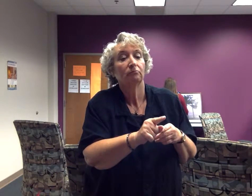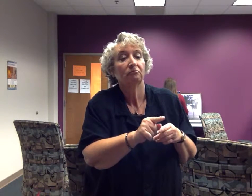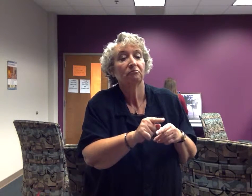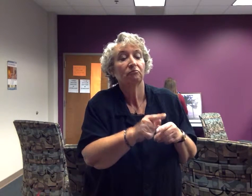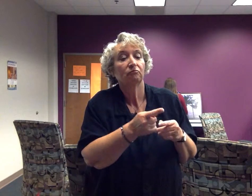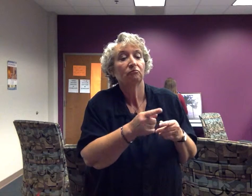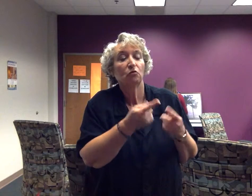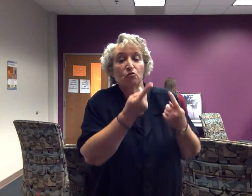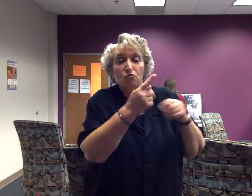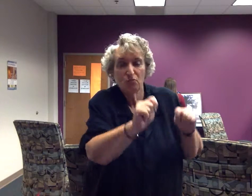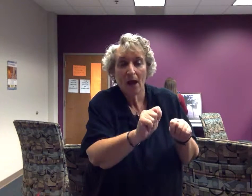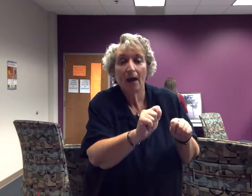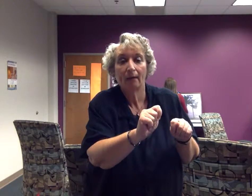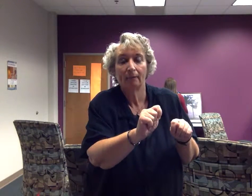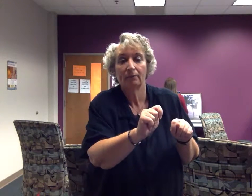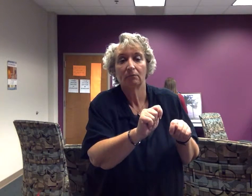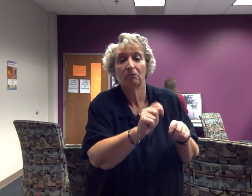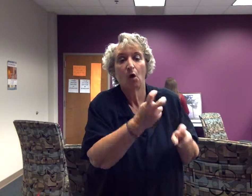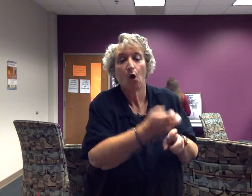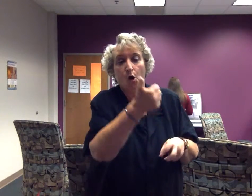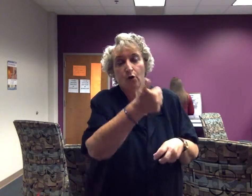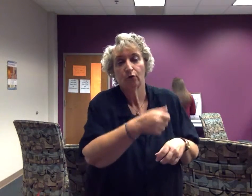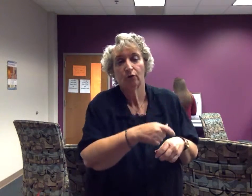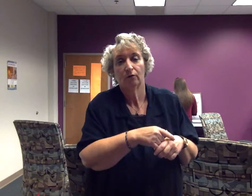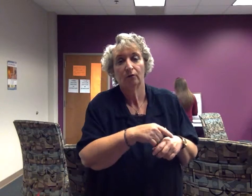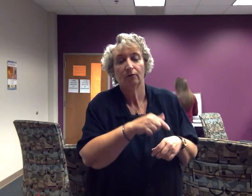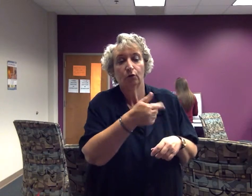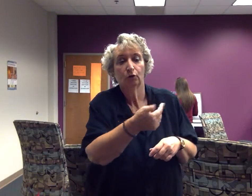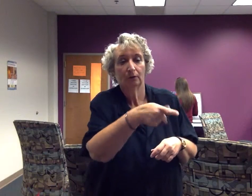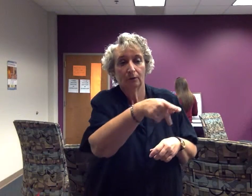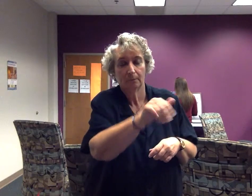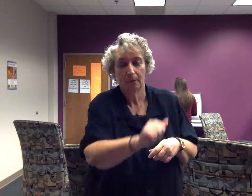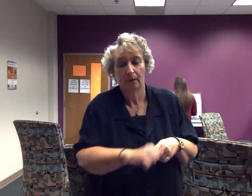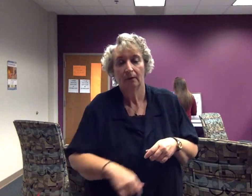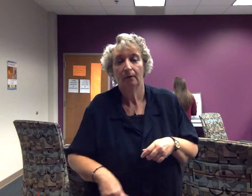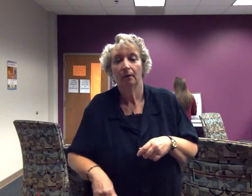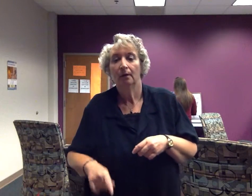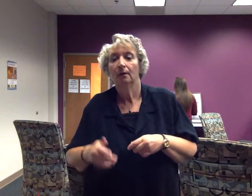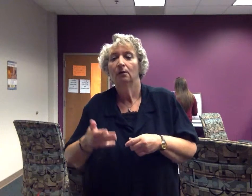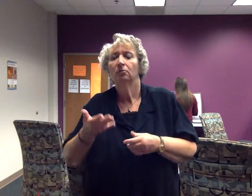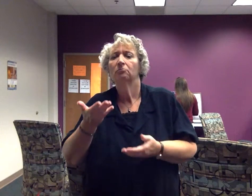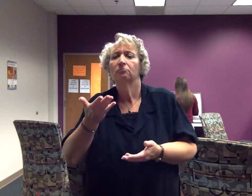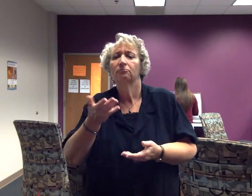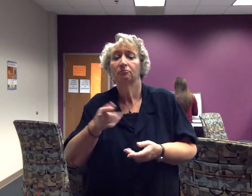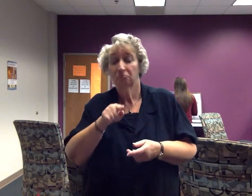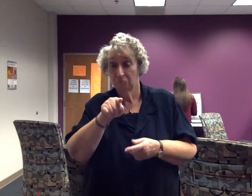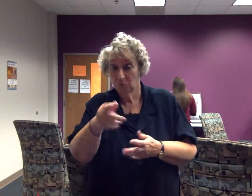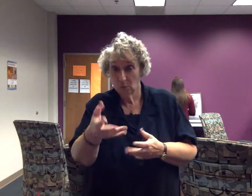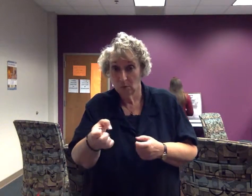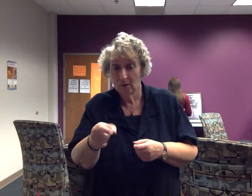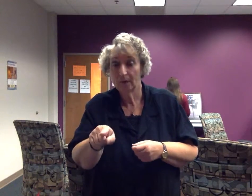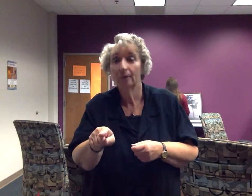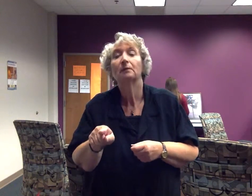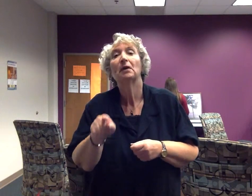Stephen, you wanted to comment on that? I was just going to say that the government may want you to have the GPA so that they don't spend their money or waste their money